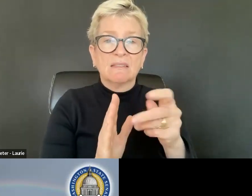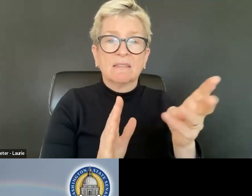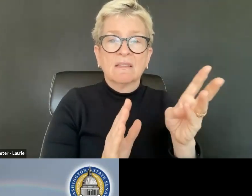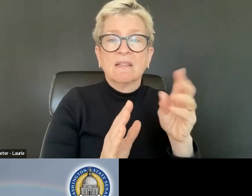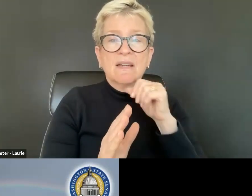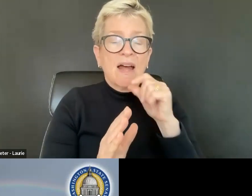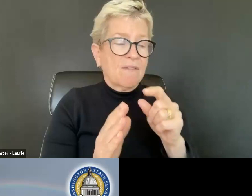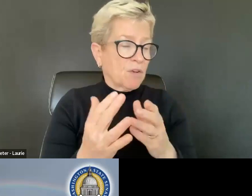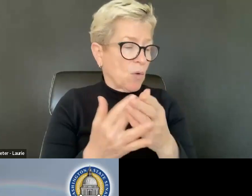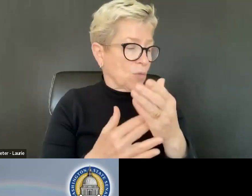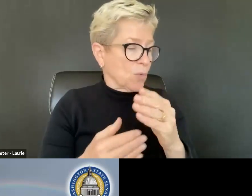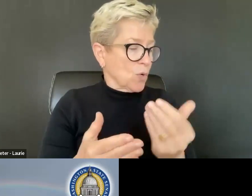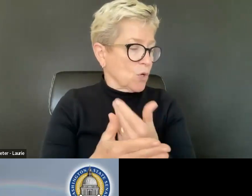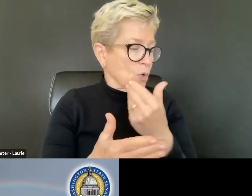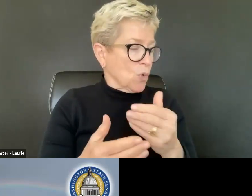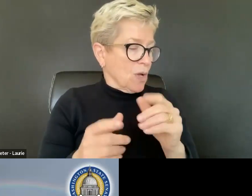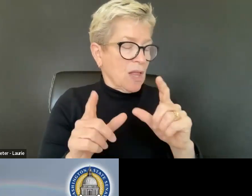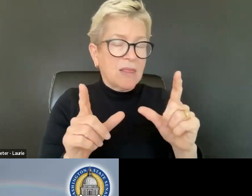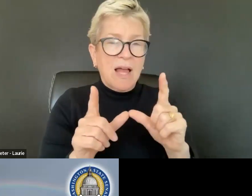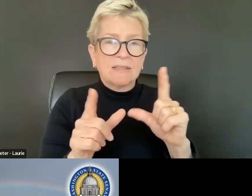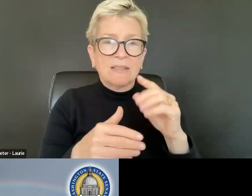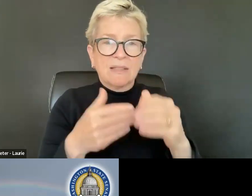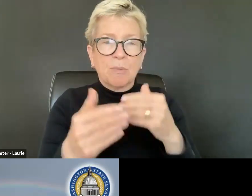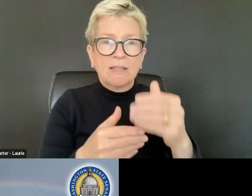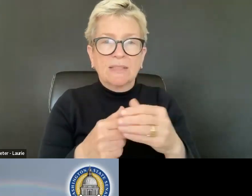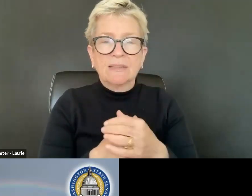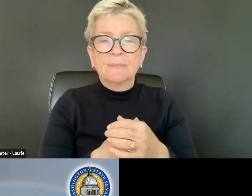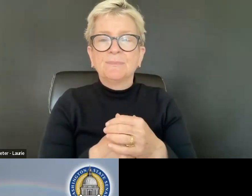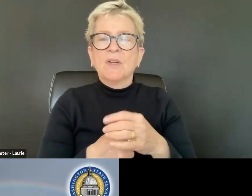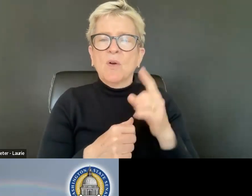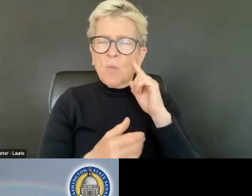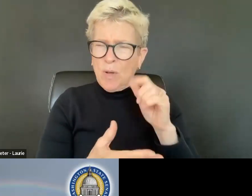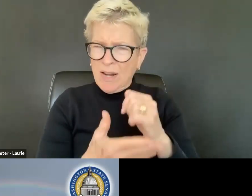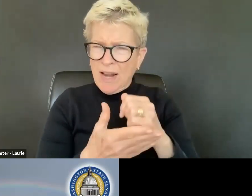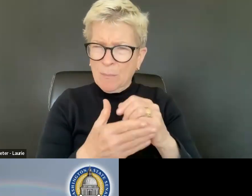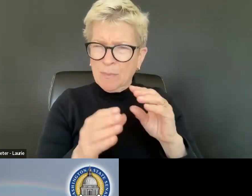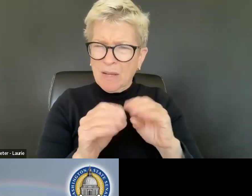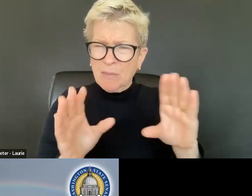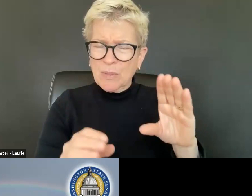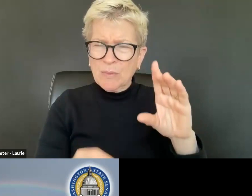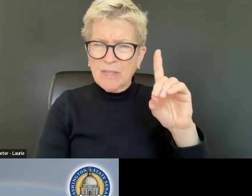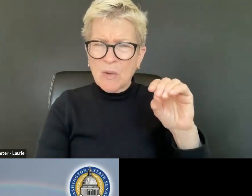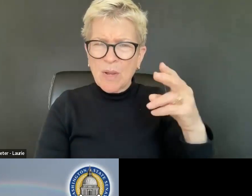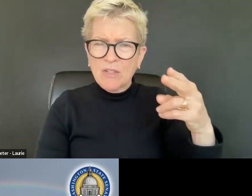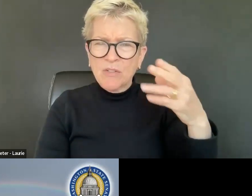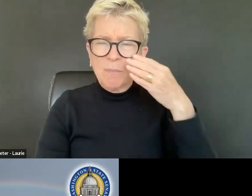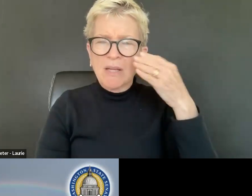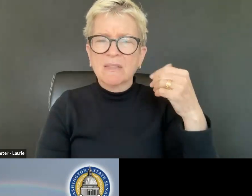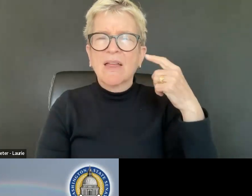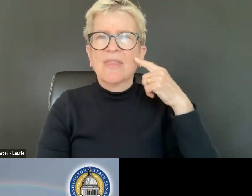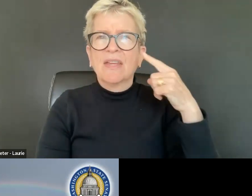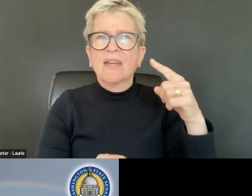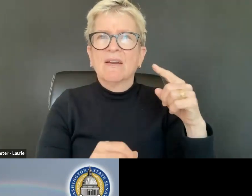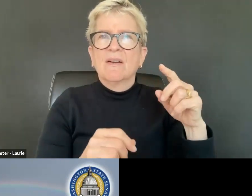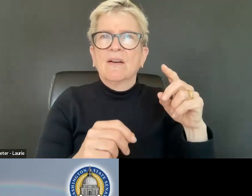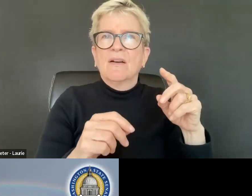a new licensing process. Would be great from the Department of Health to get clarification, DOH, because that might be applicable for licensed